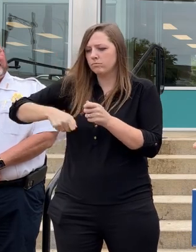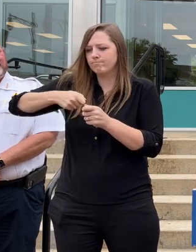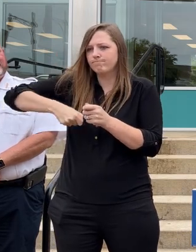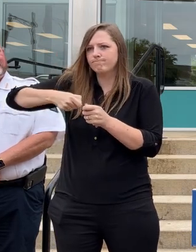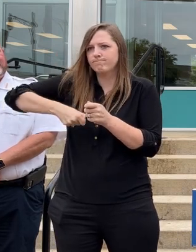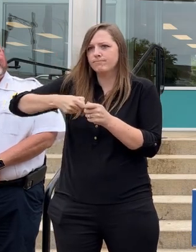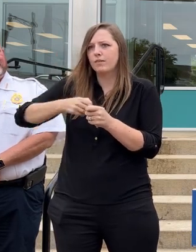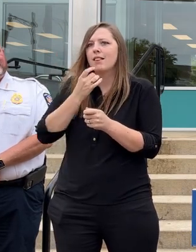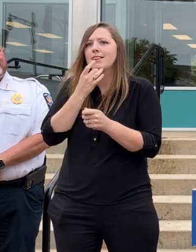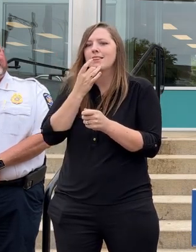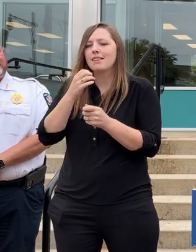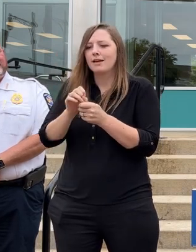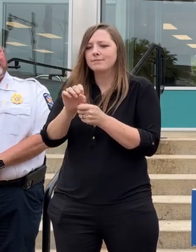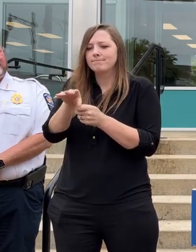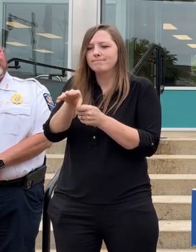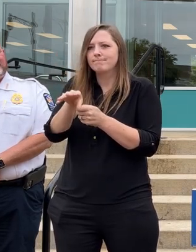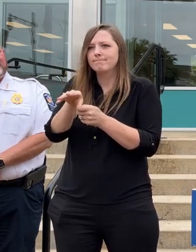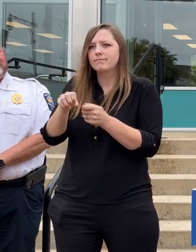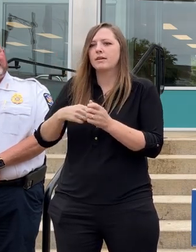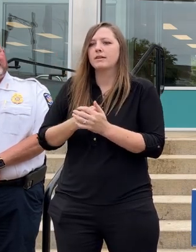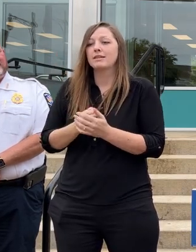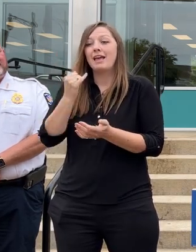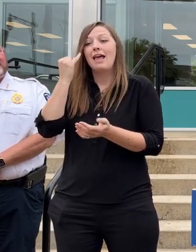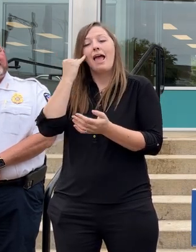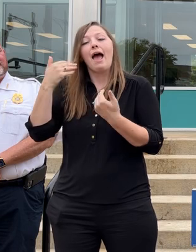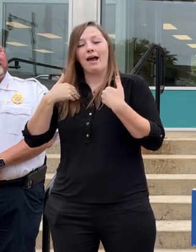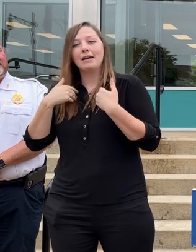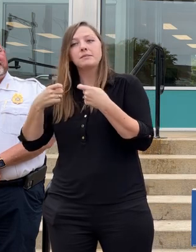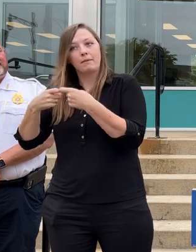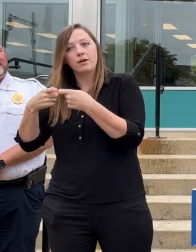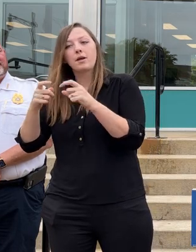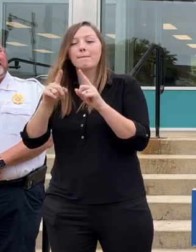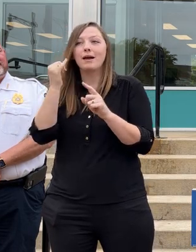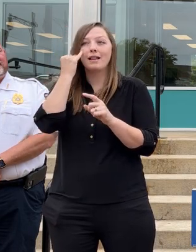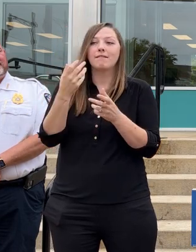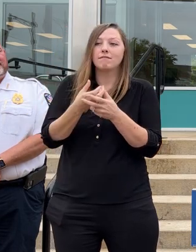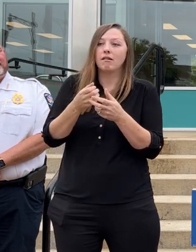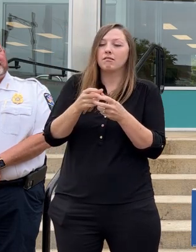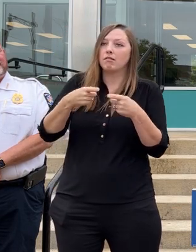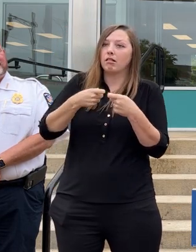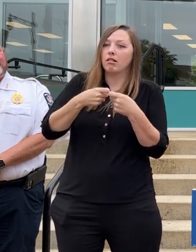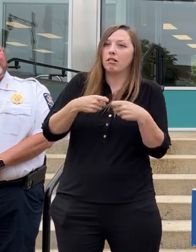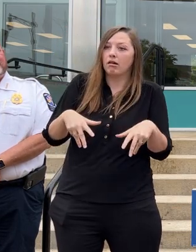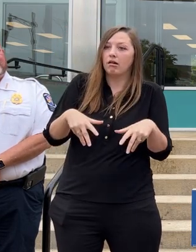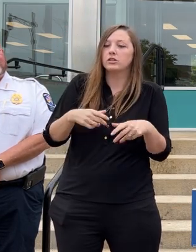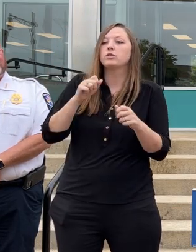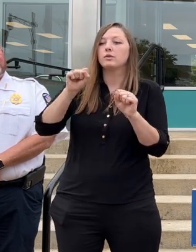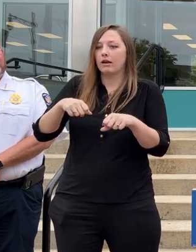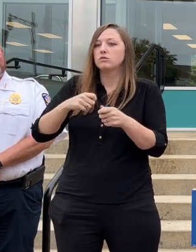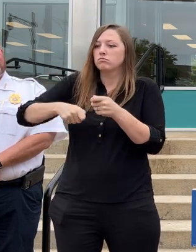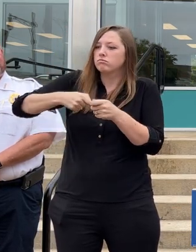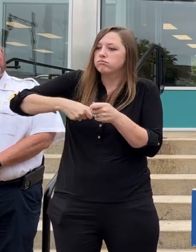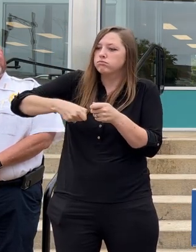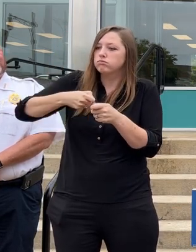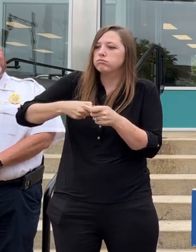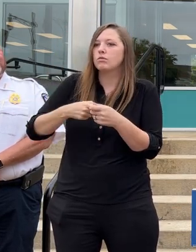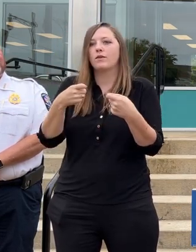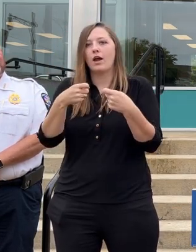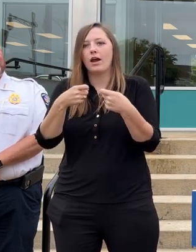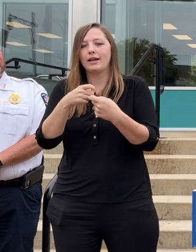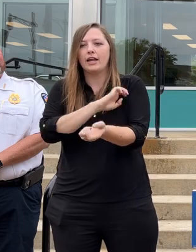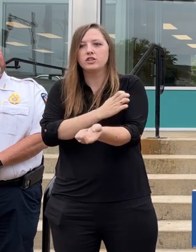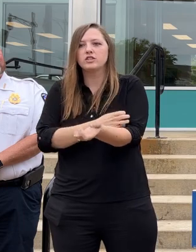work on batteries, but if the batteries run out, you can hand crank the flashlight and also use it for radio